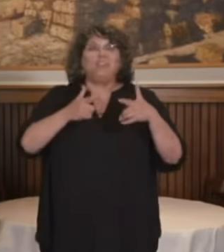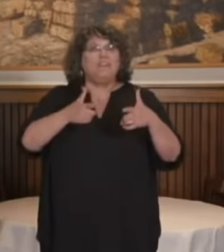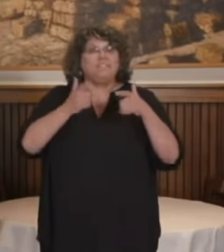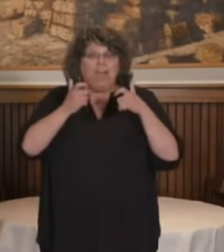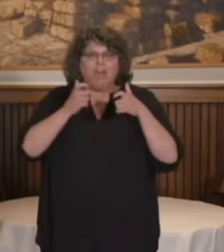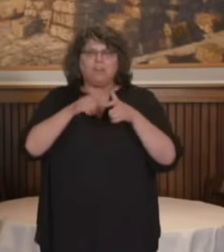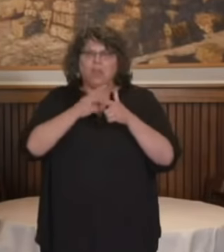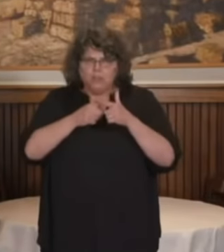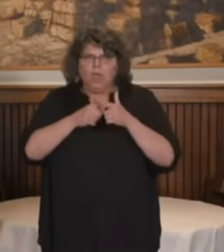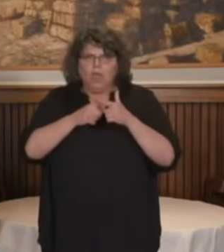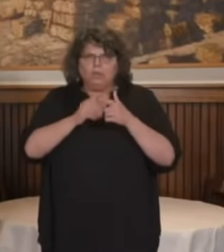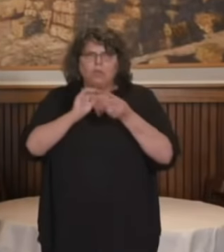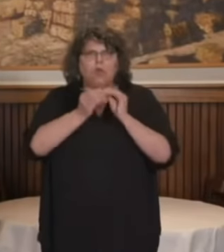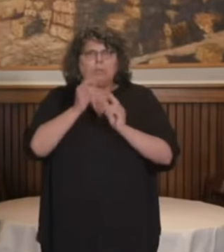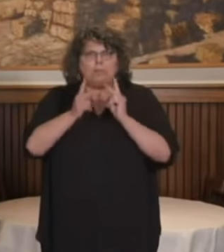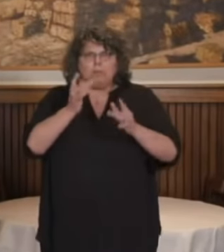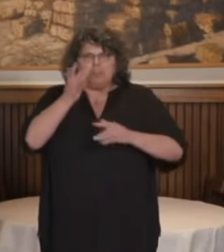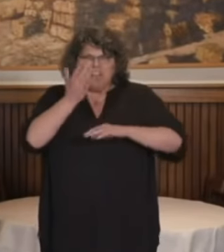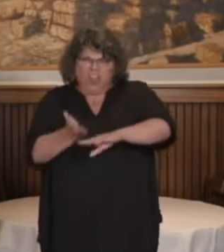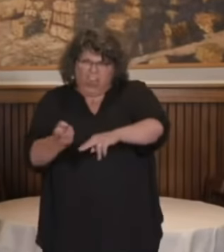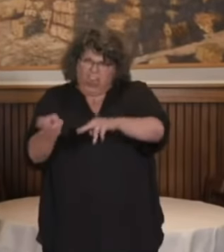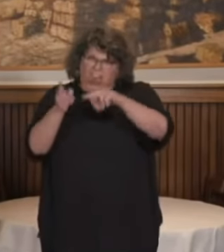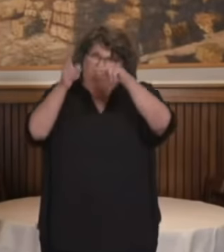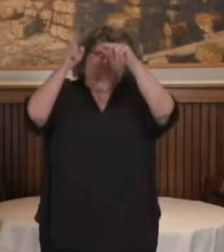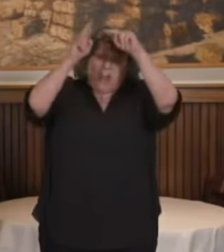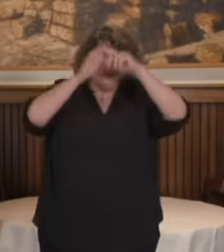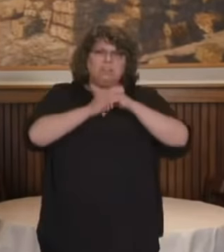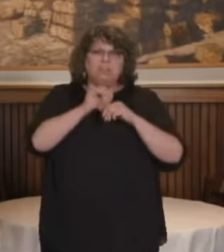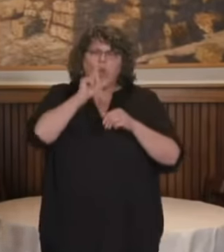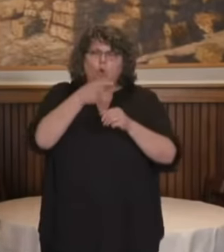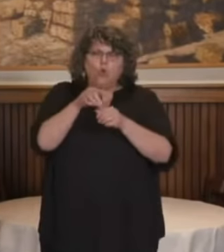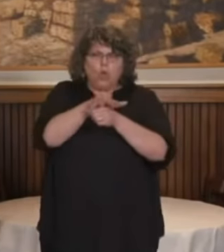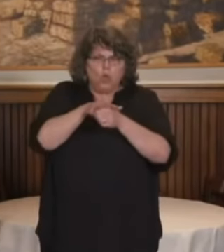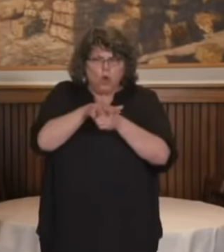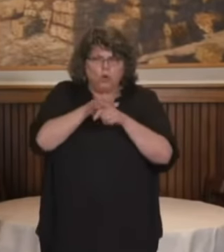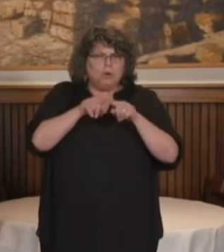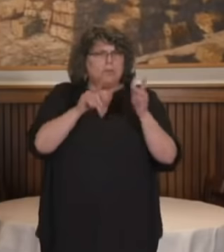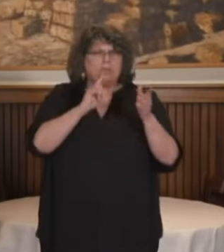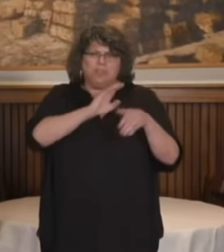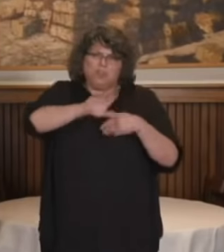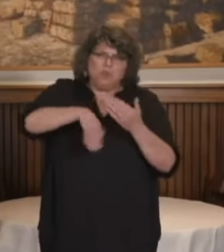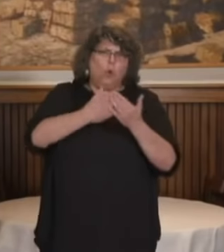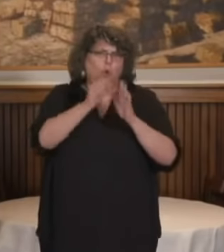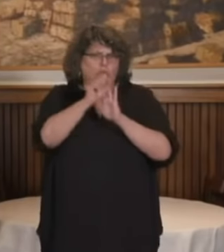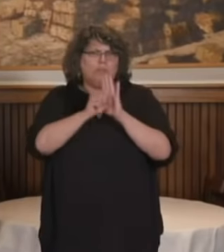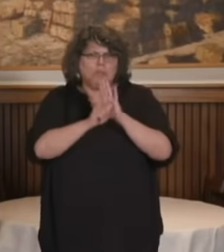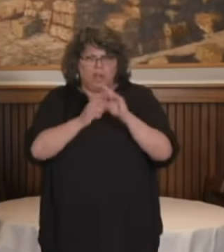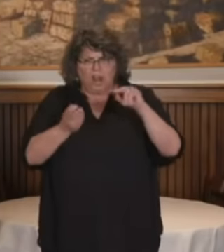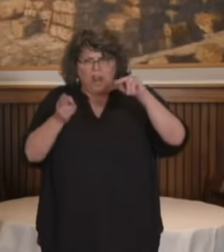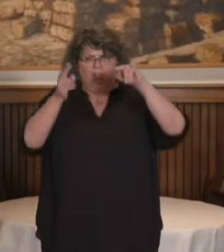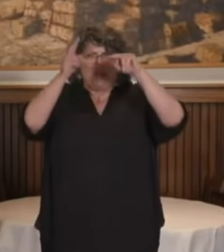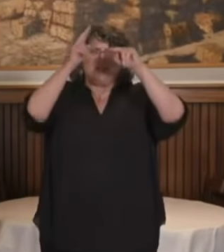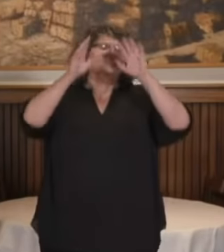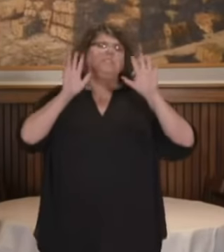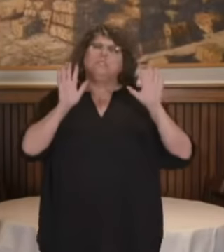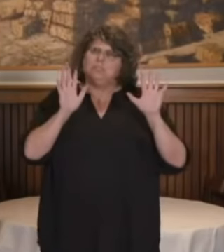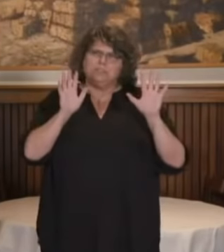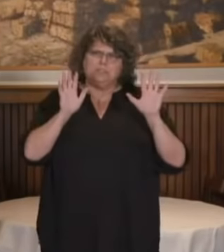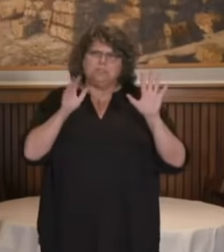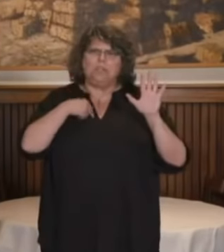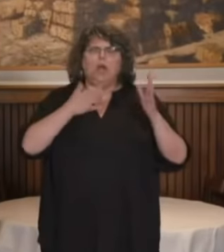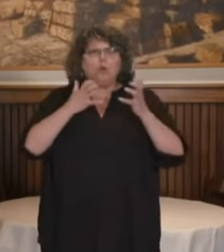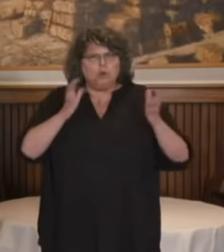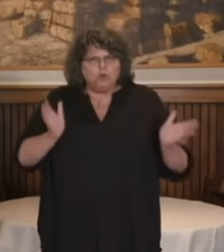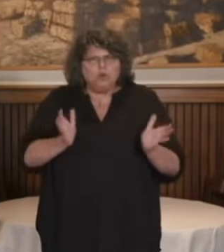was a setback that set back not only our local community, but more broadly the entire state of California. So I just want